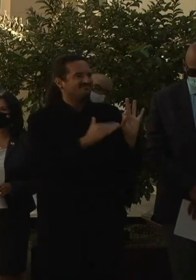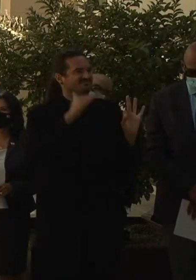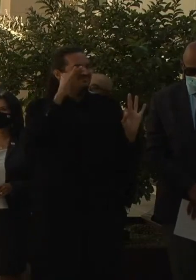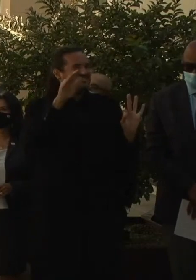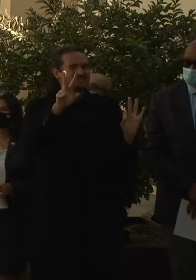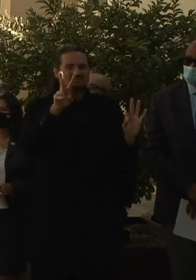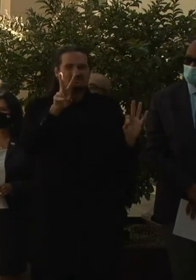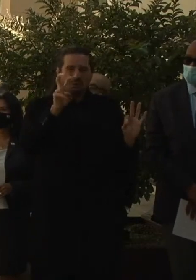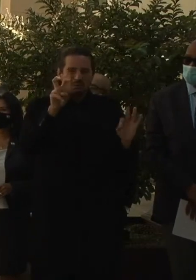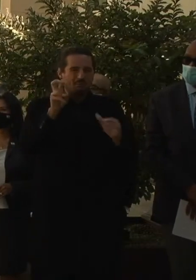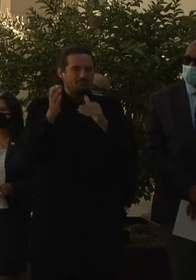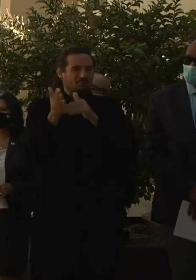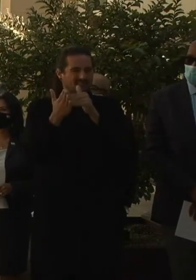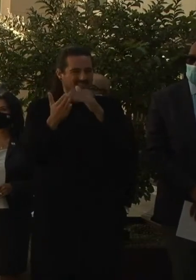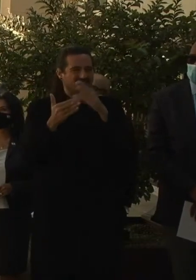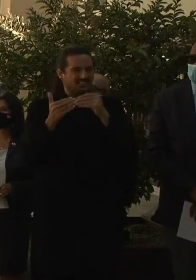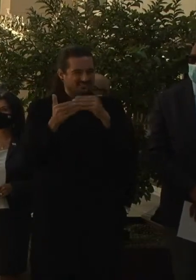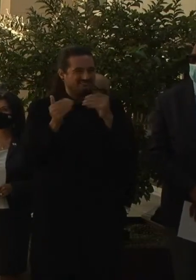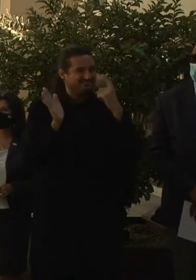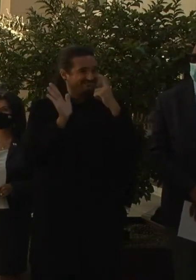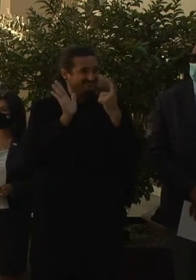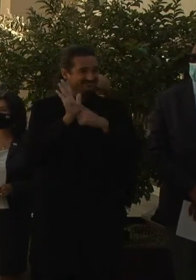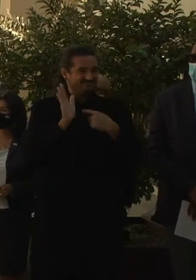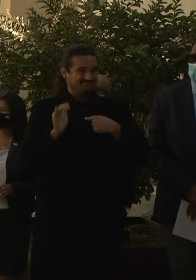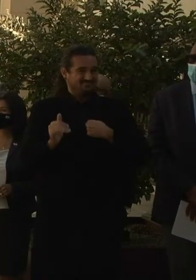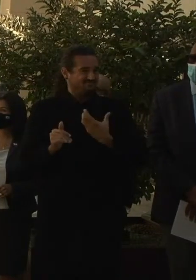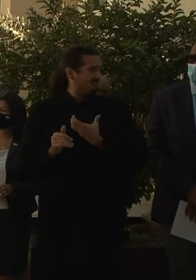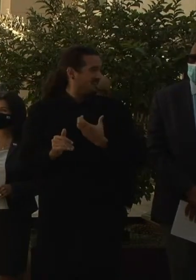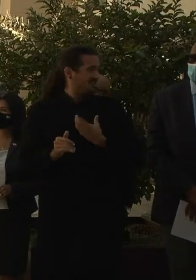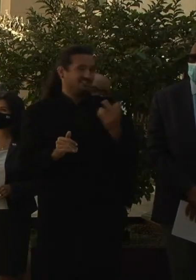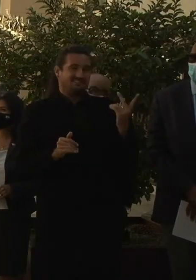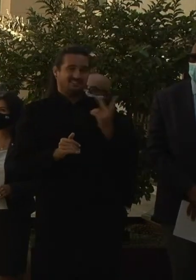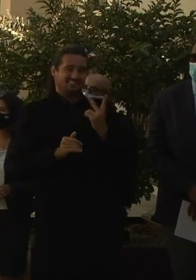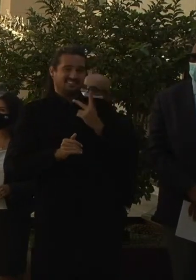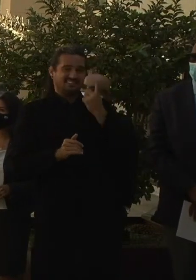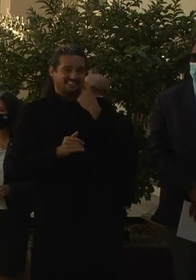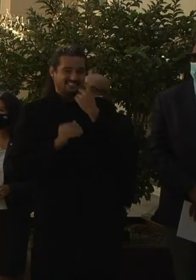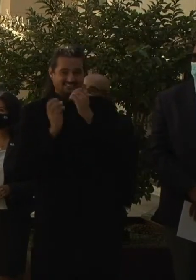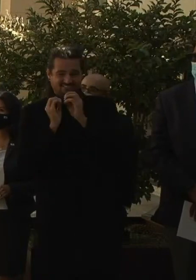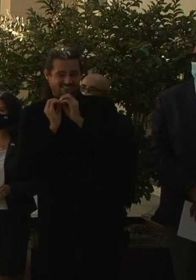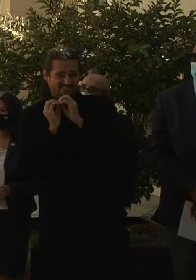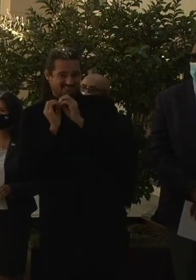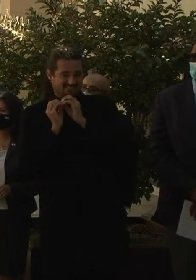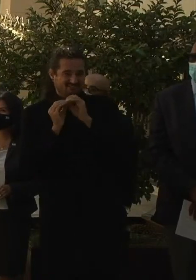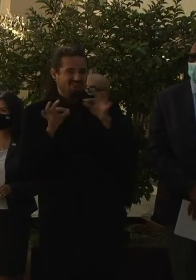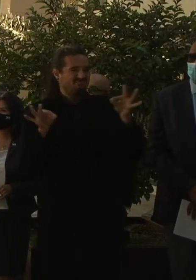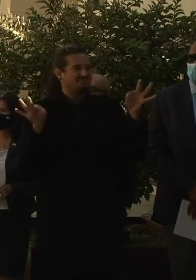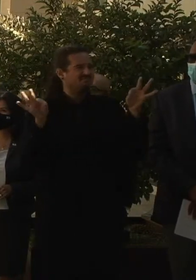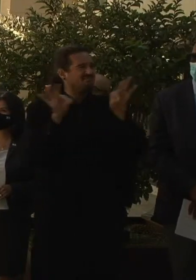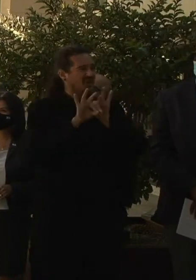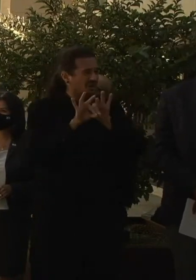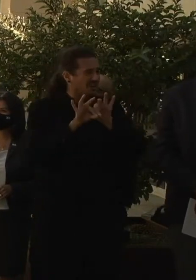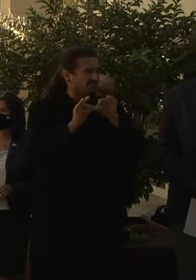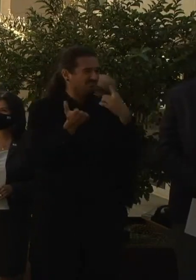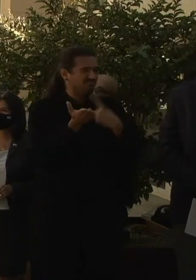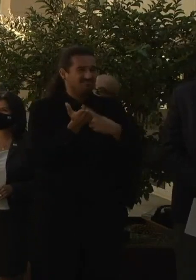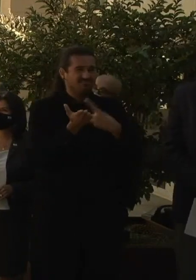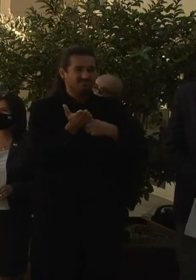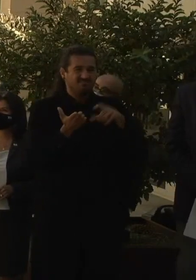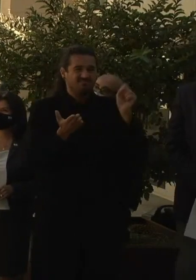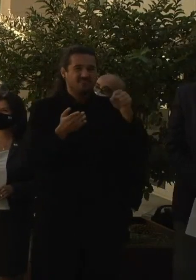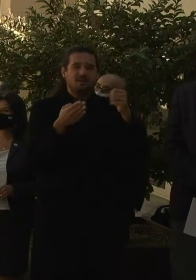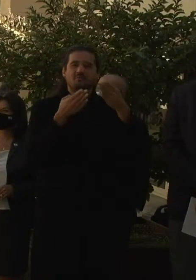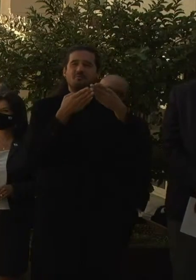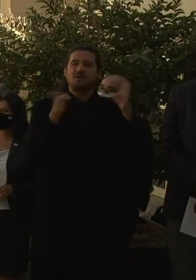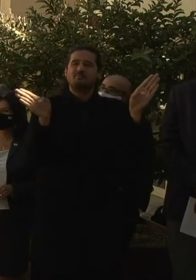whispering a moment ago, it was on the important topic of public safety. We had communicated a